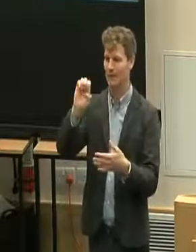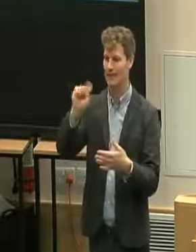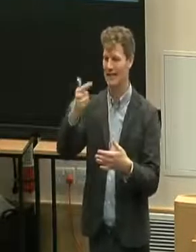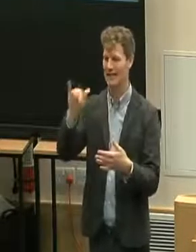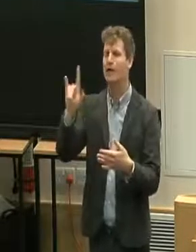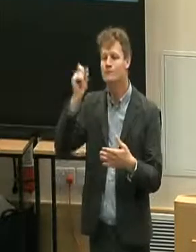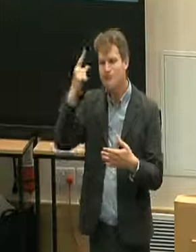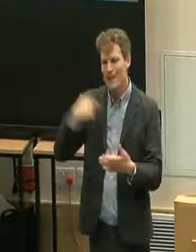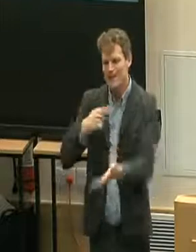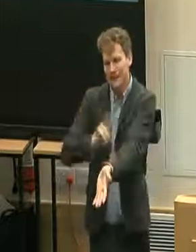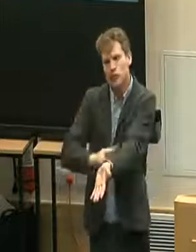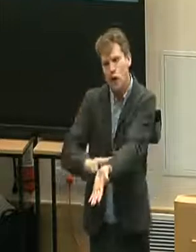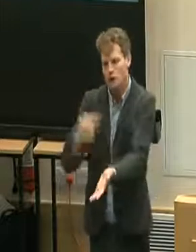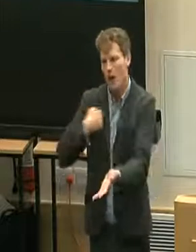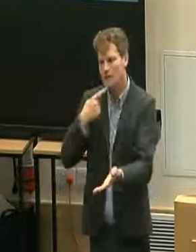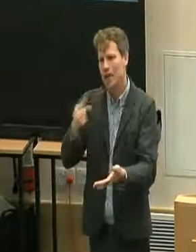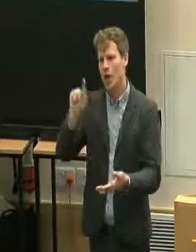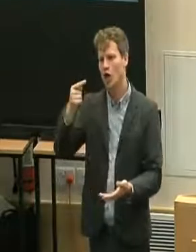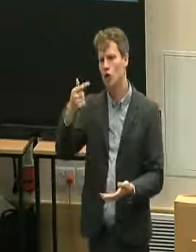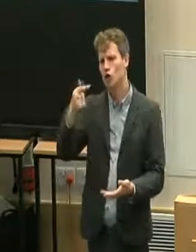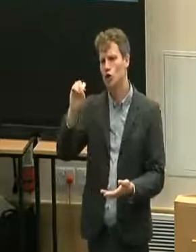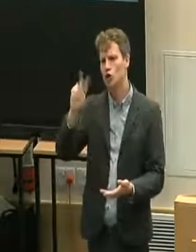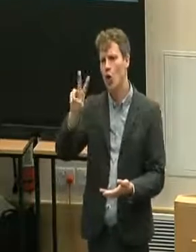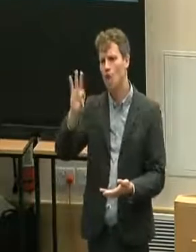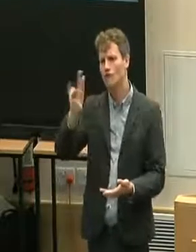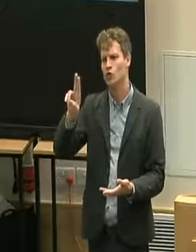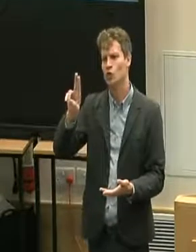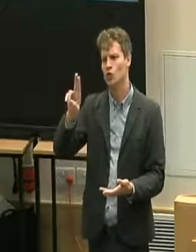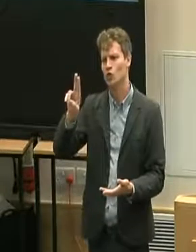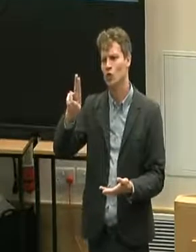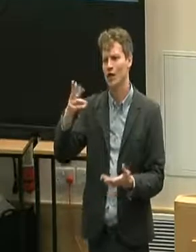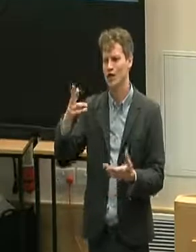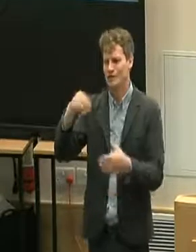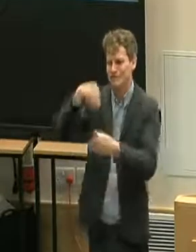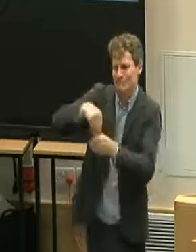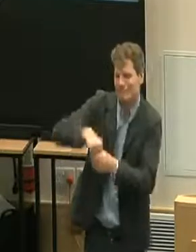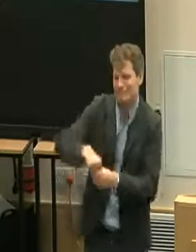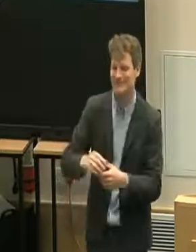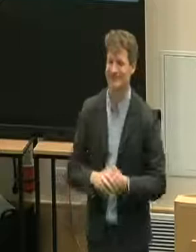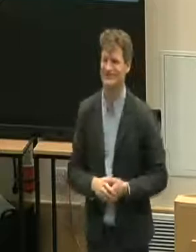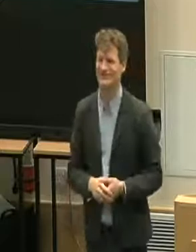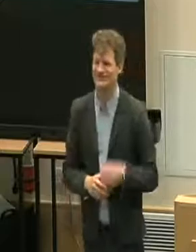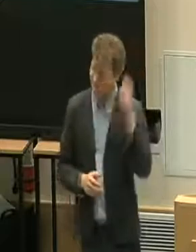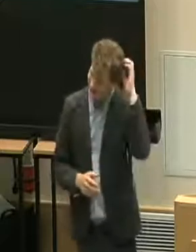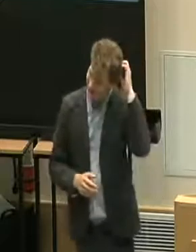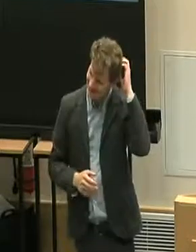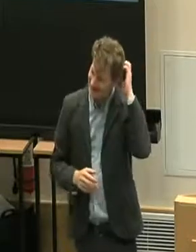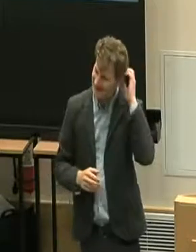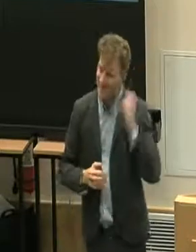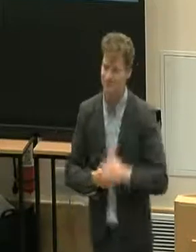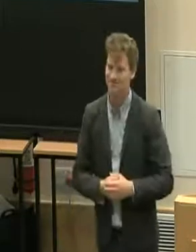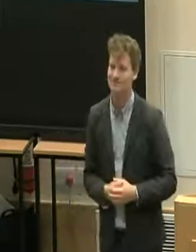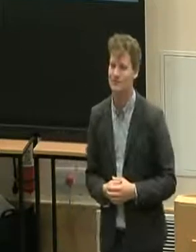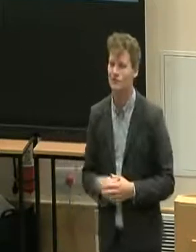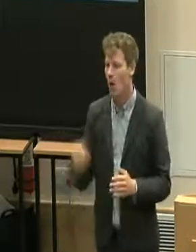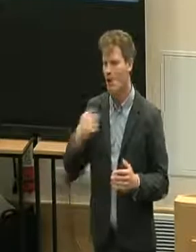ideas that really constitute the normative structure. And I'm going to highlight those. And